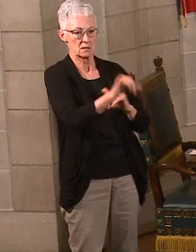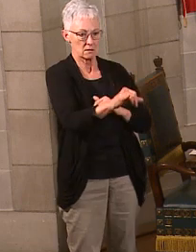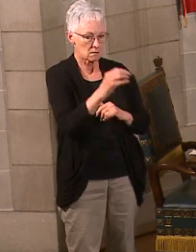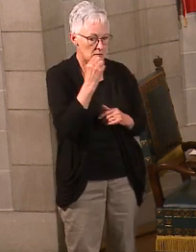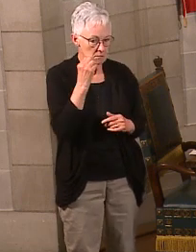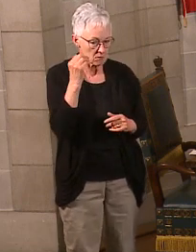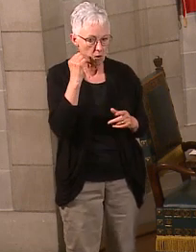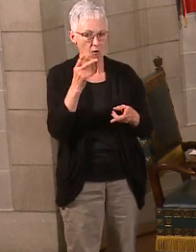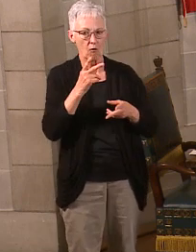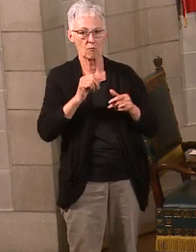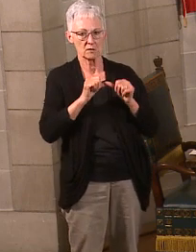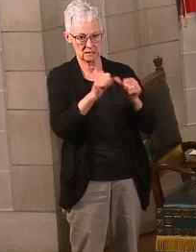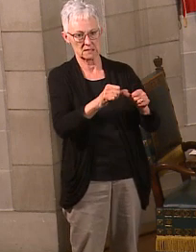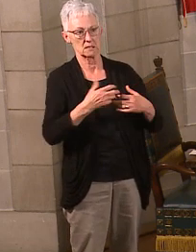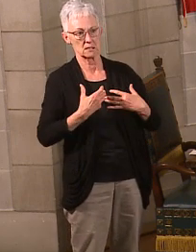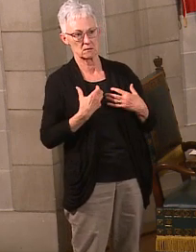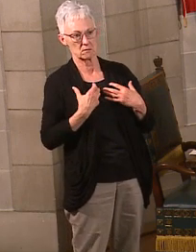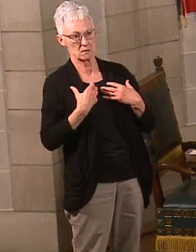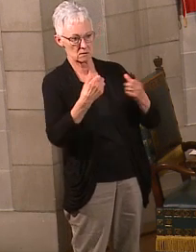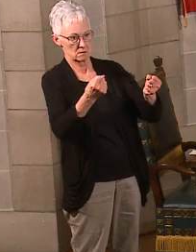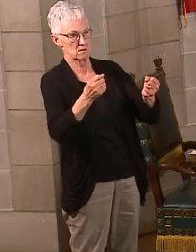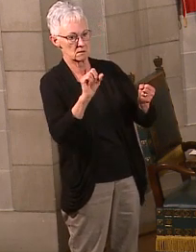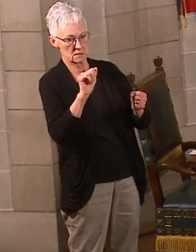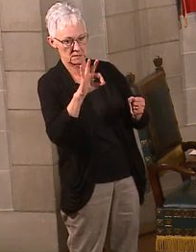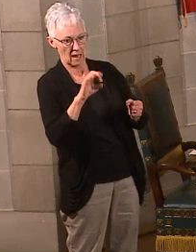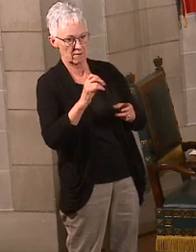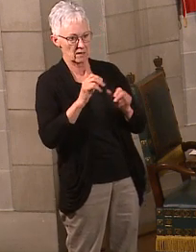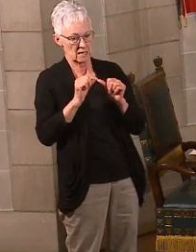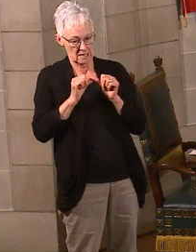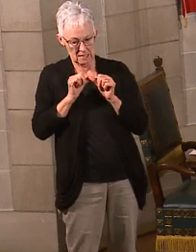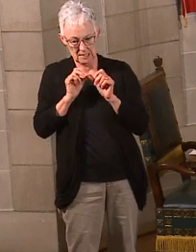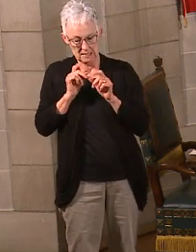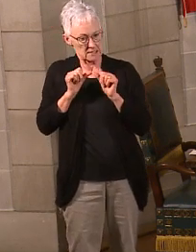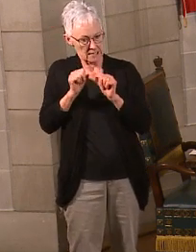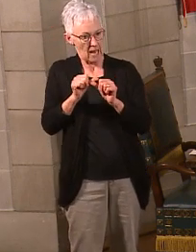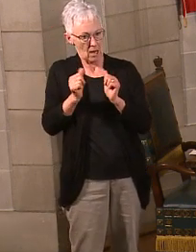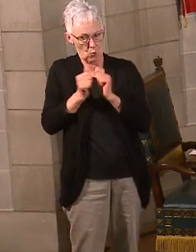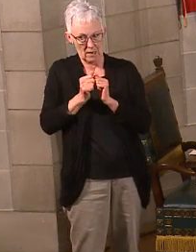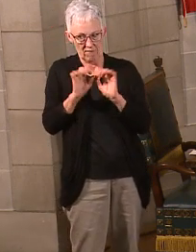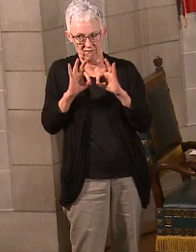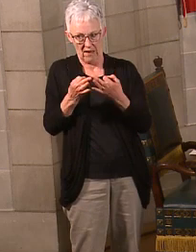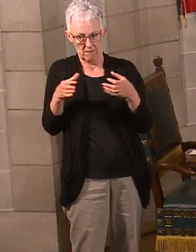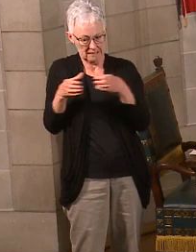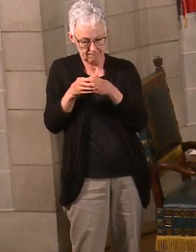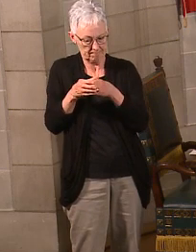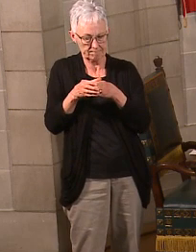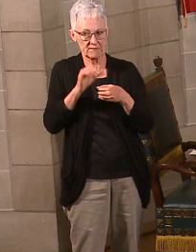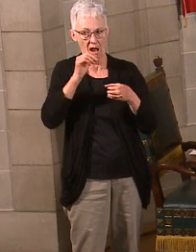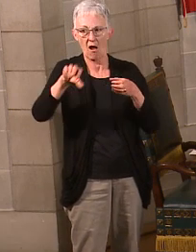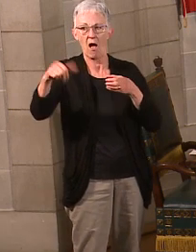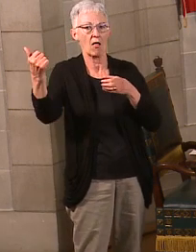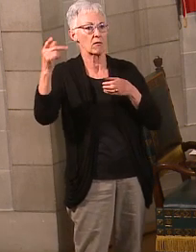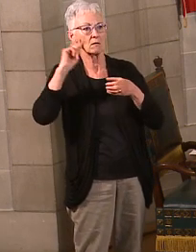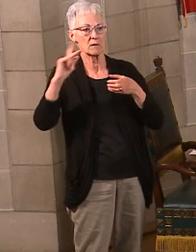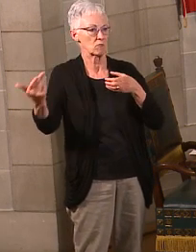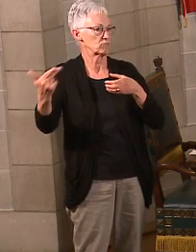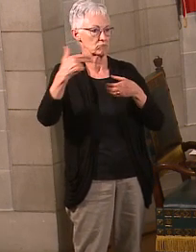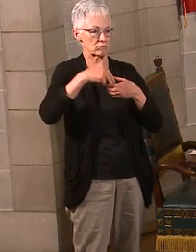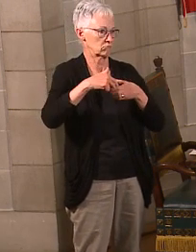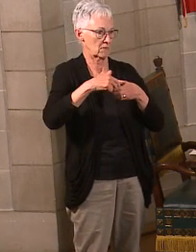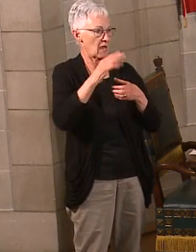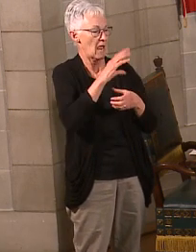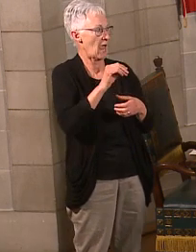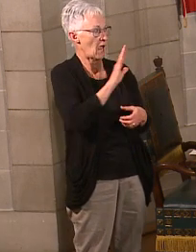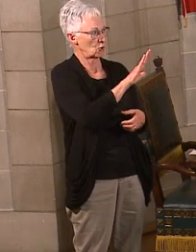your family. That's how you're going to keep yourself safe, you're going to keep your family safe, and your coworkers and the other people that we're responsible